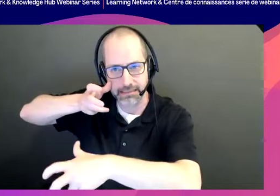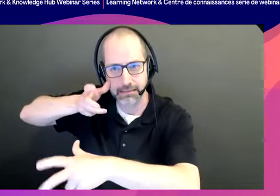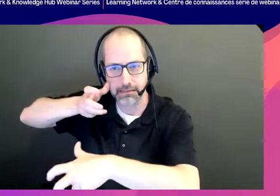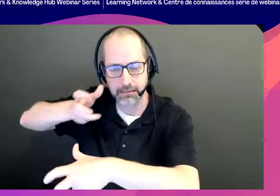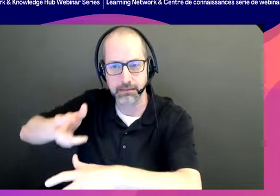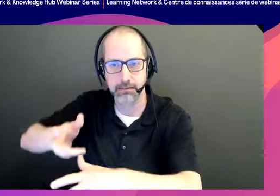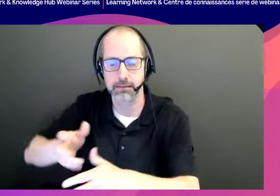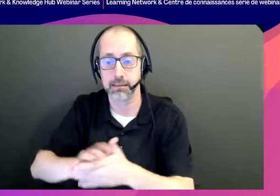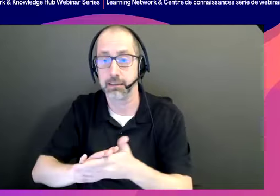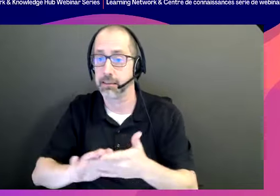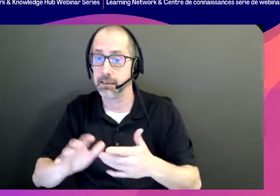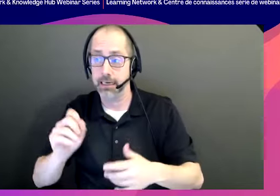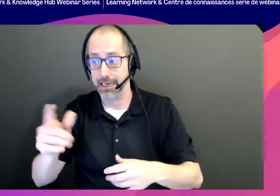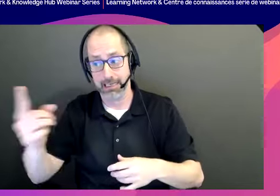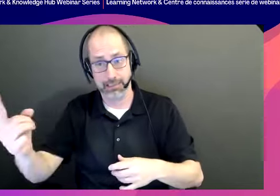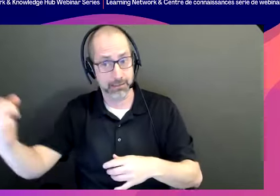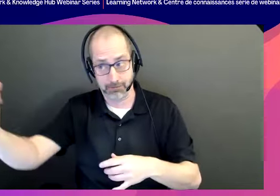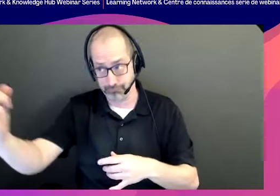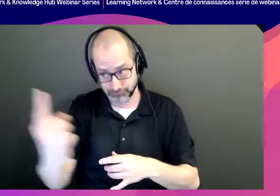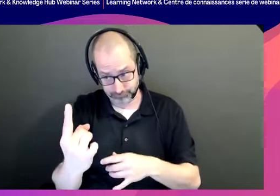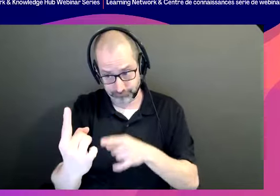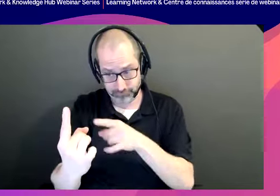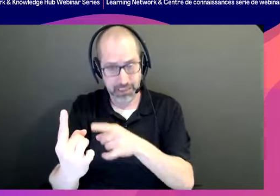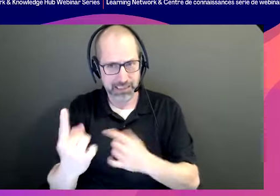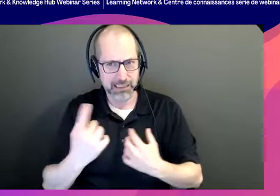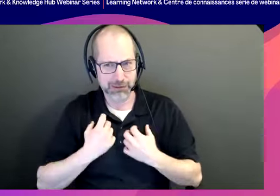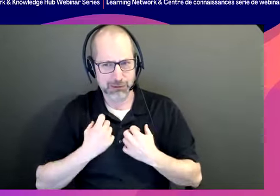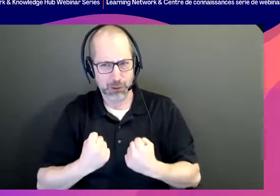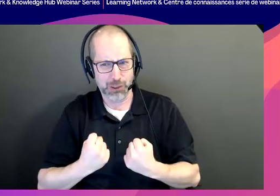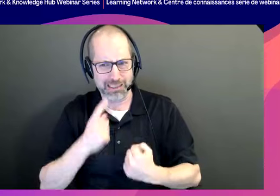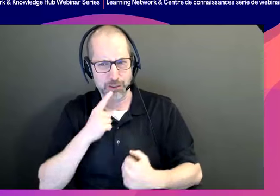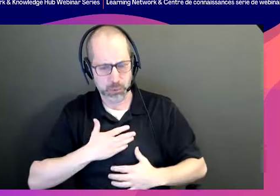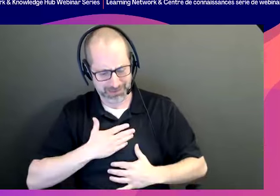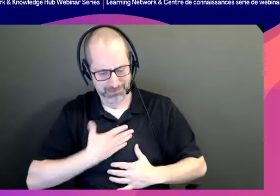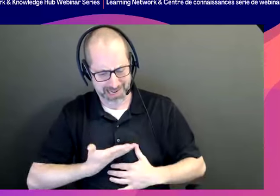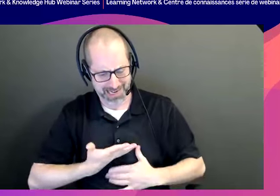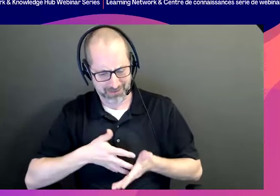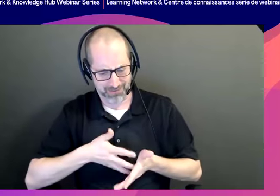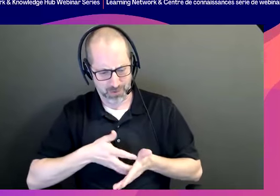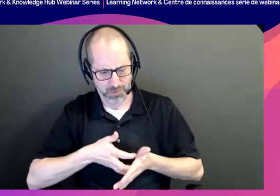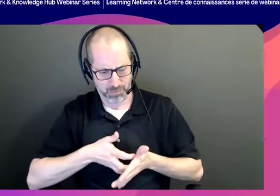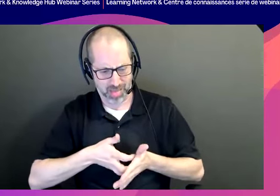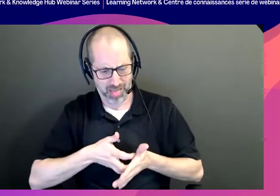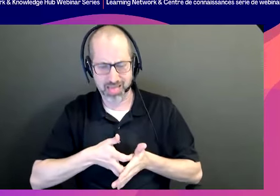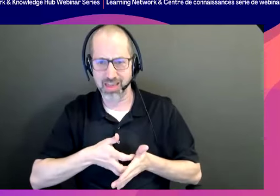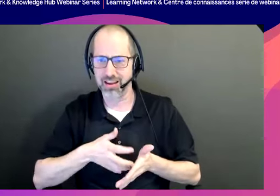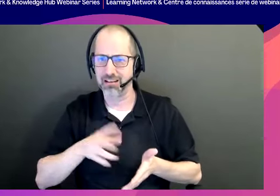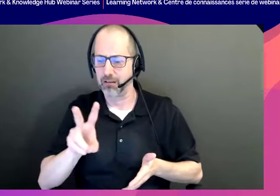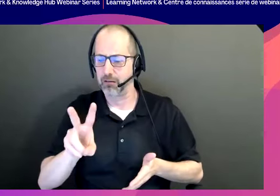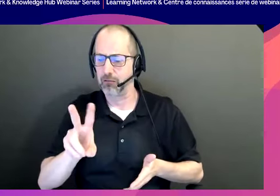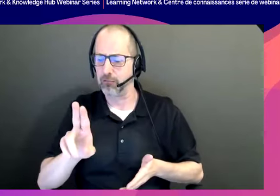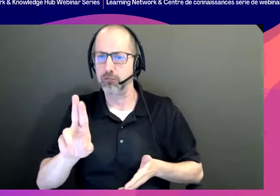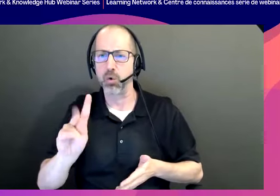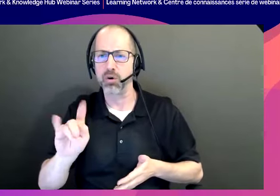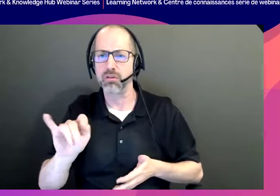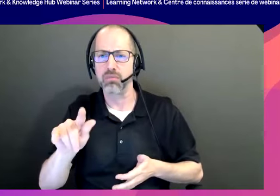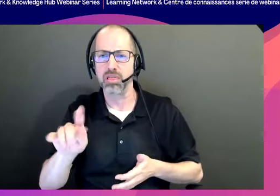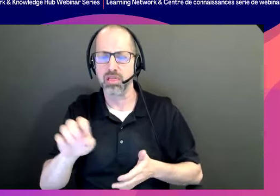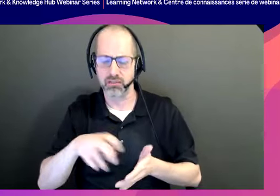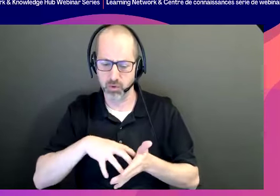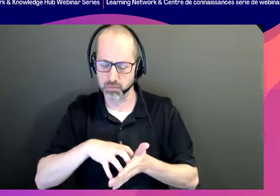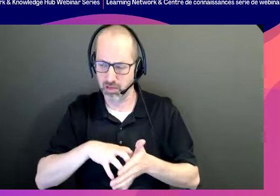Again, it takes courage for her to admit that she's vulnerable. So find out what she thinks might help and what she